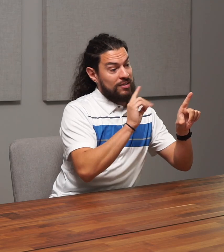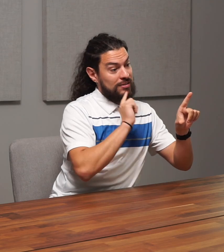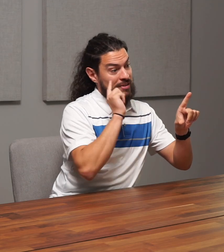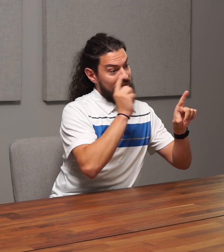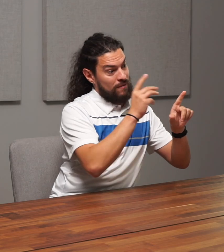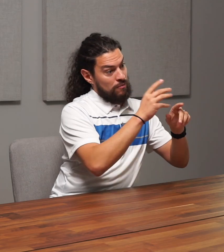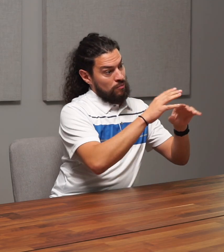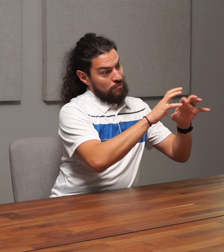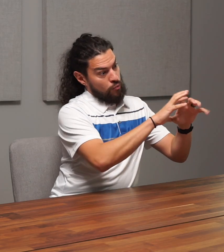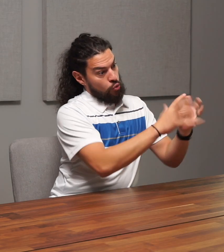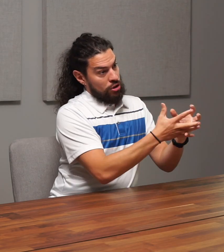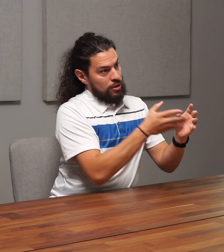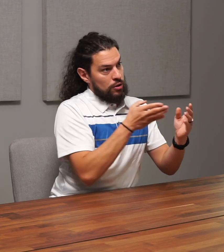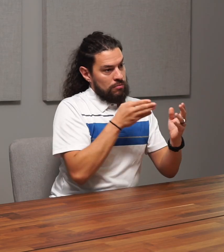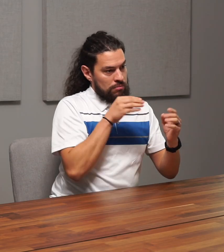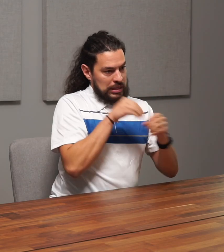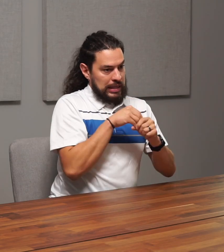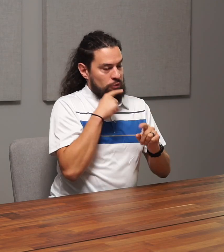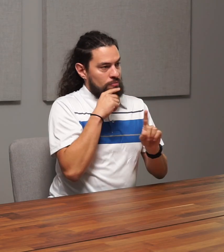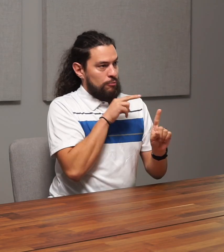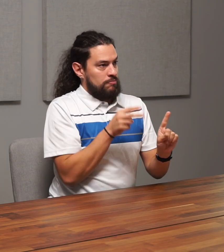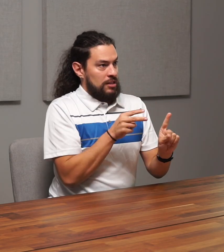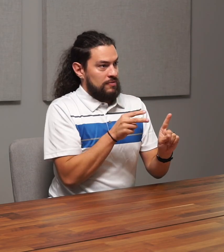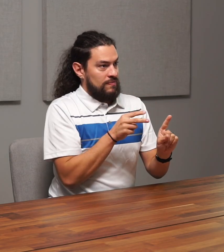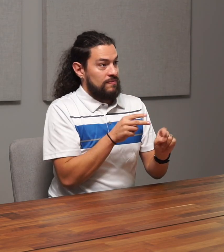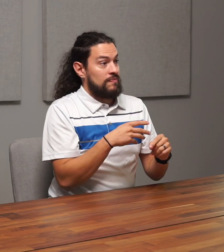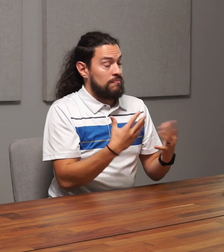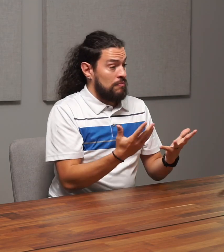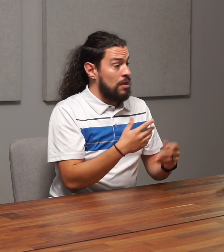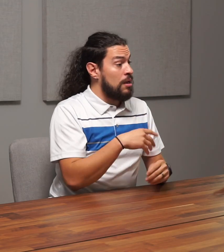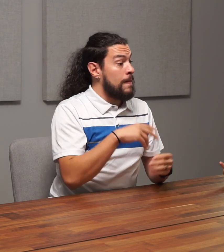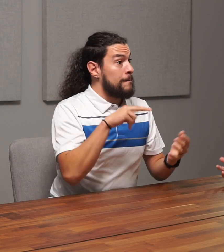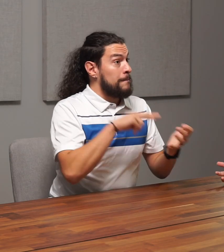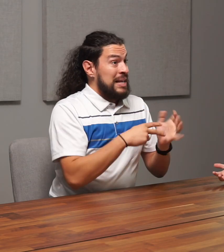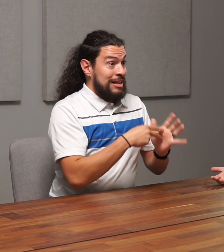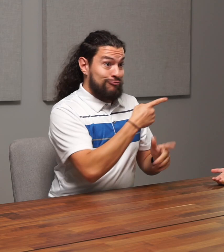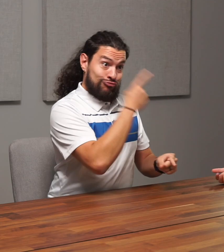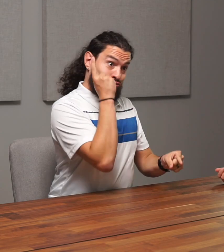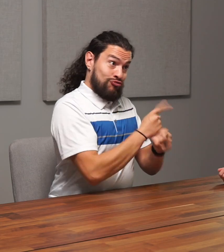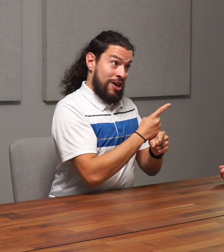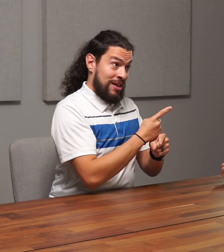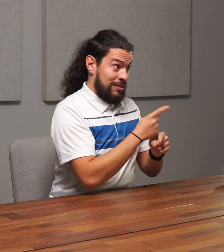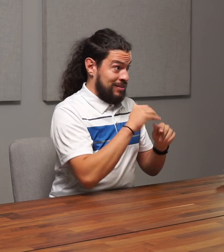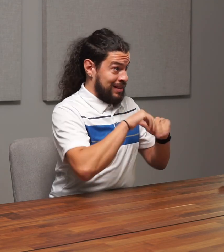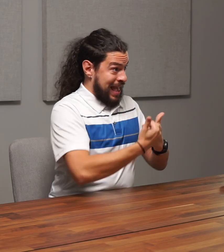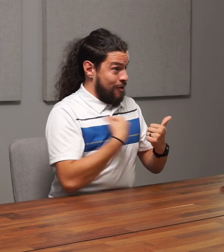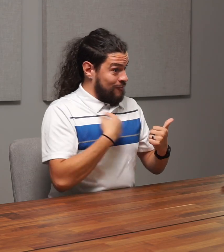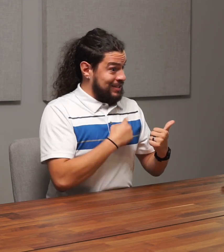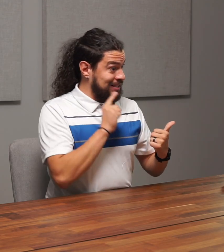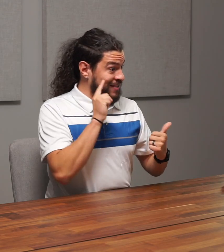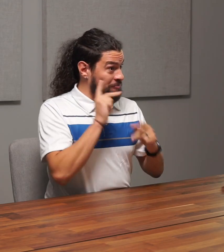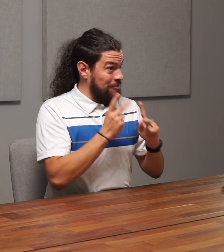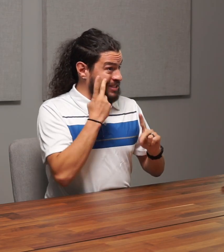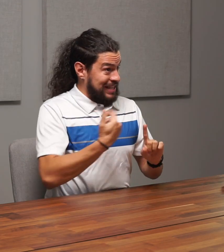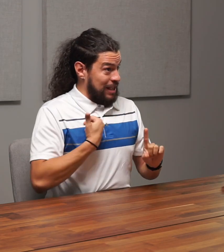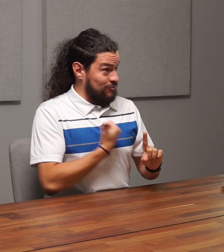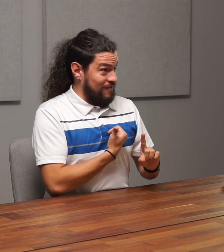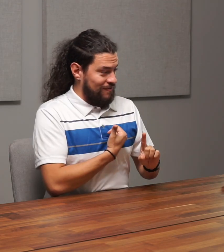and she really framed the movie in a hearing perspective not necessarily saying that she was